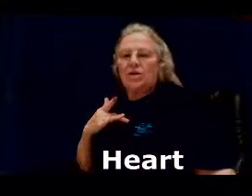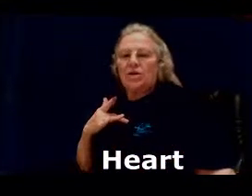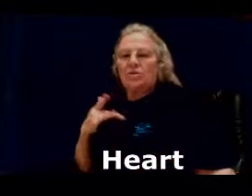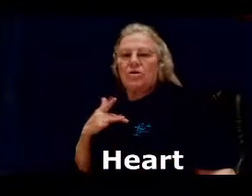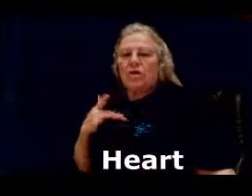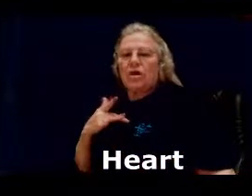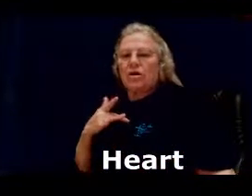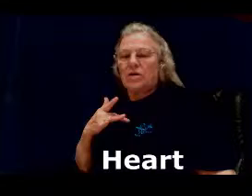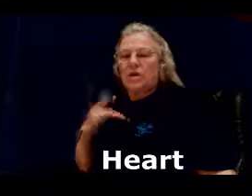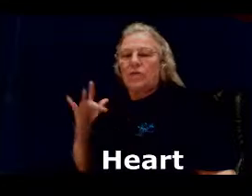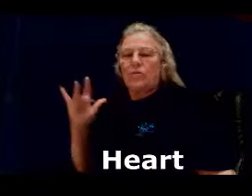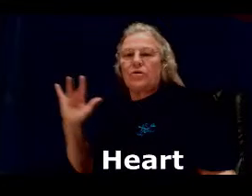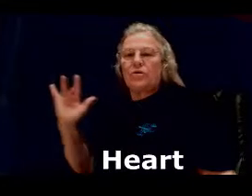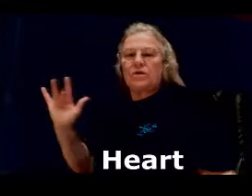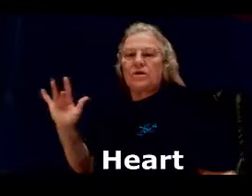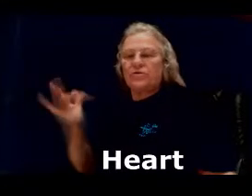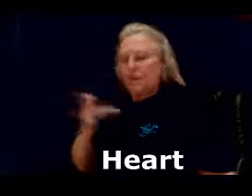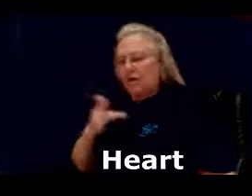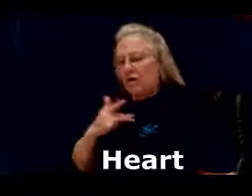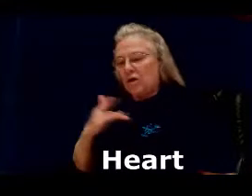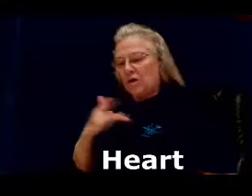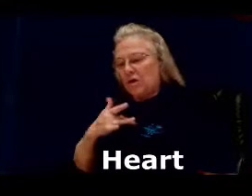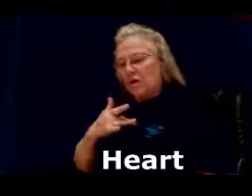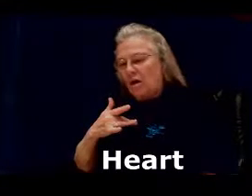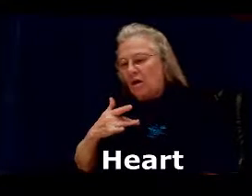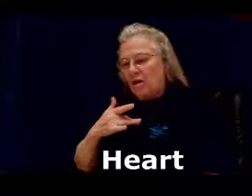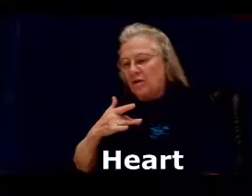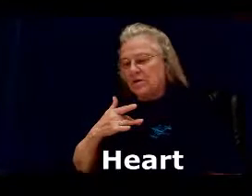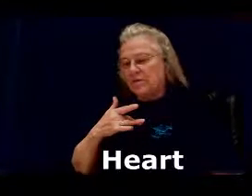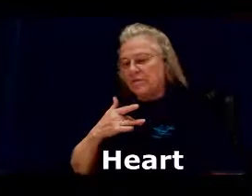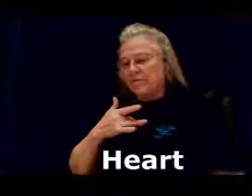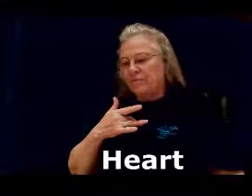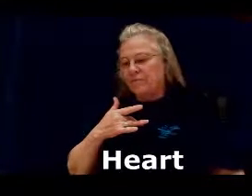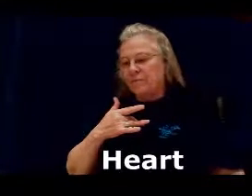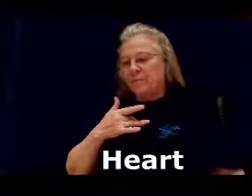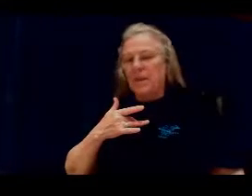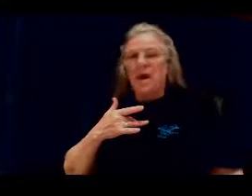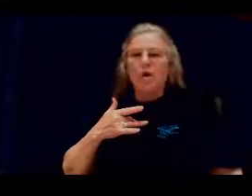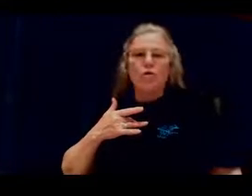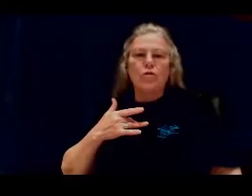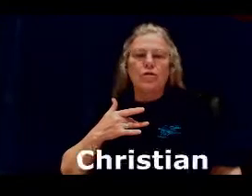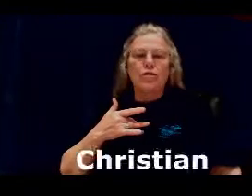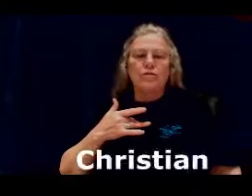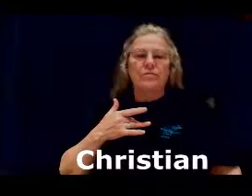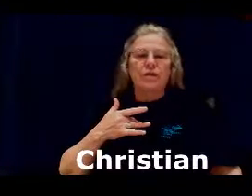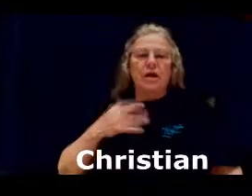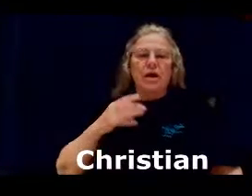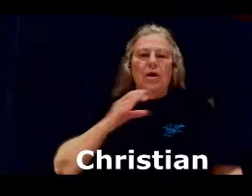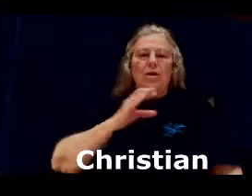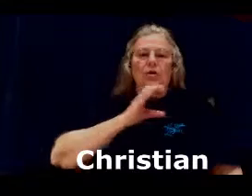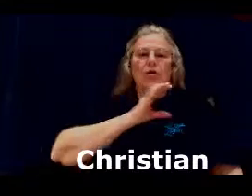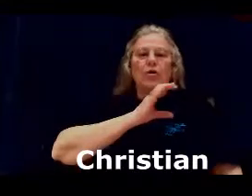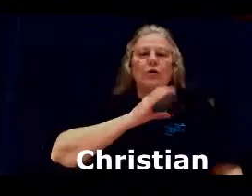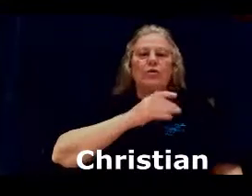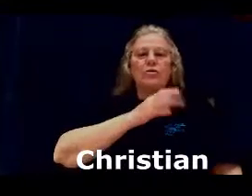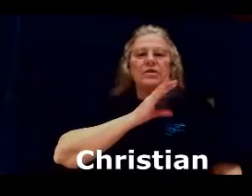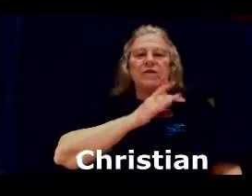touch your heart with your center finger. Hearts. Christian. You're going to do the sign